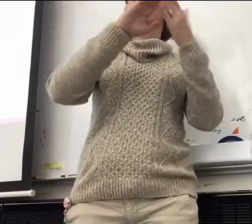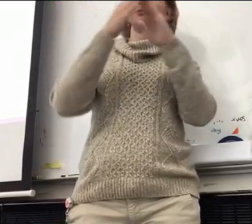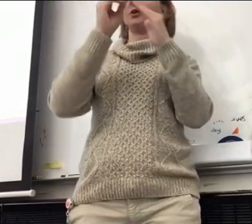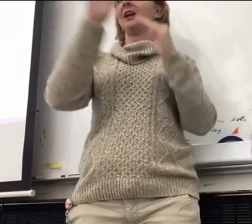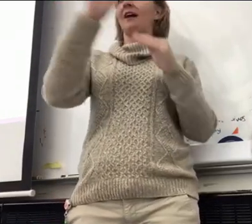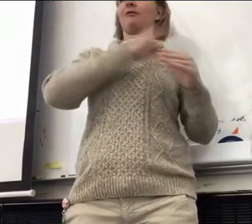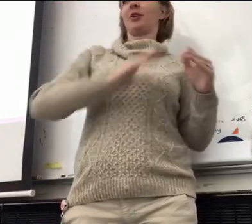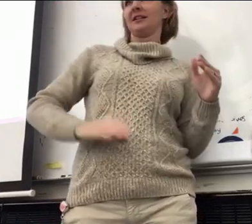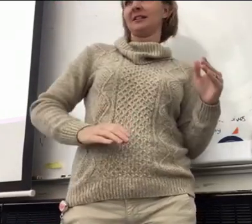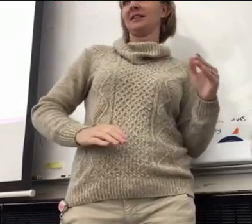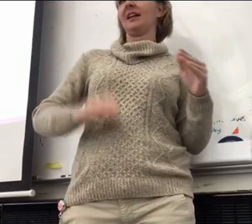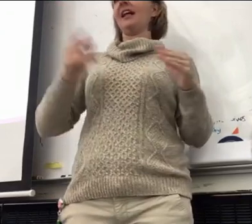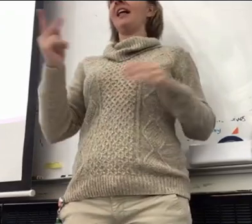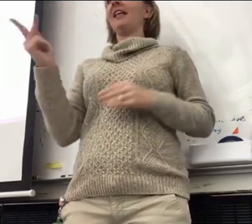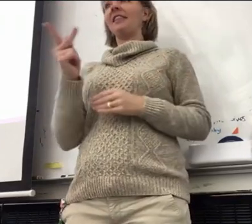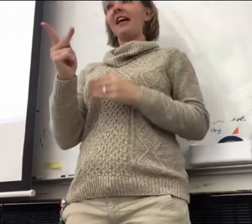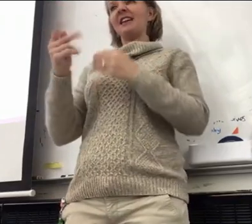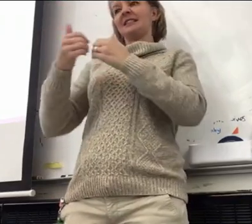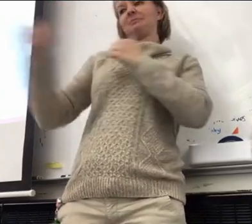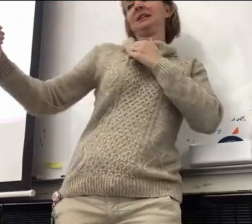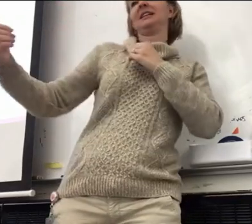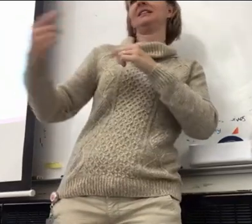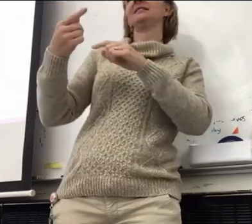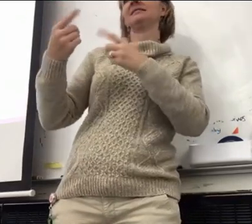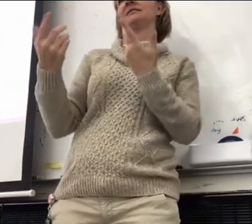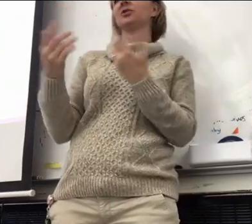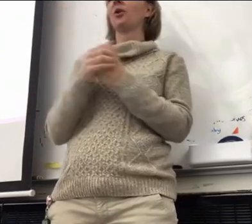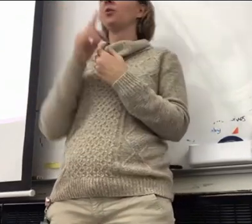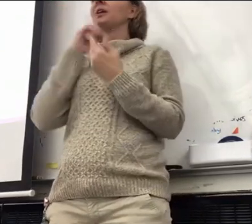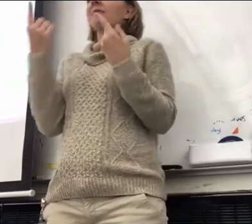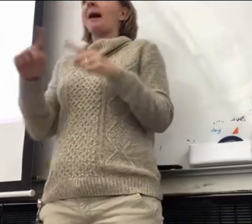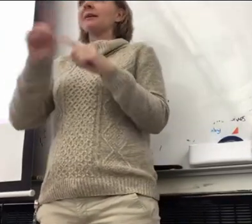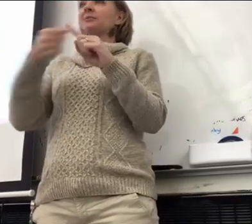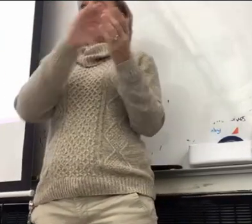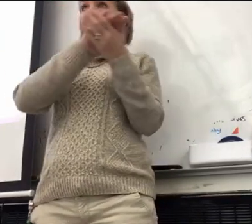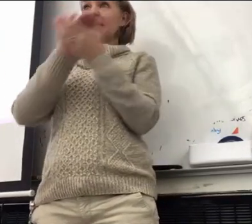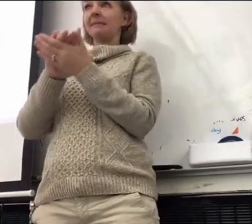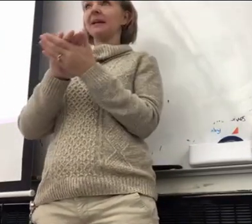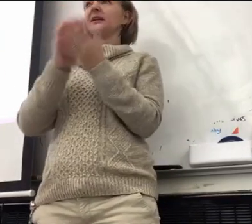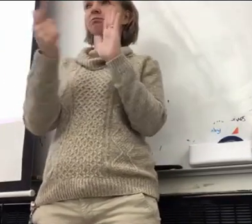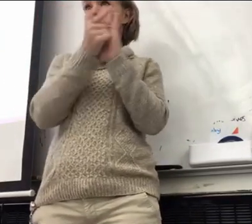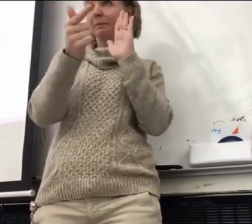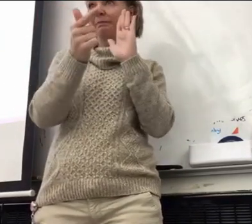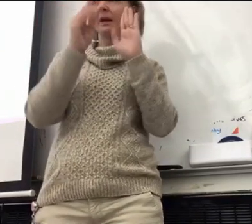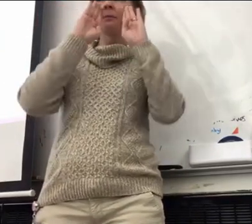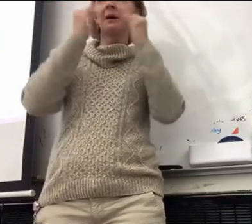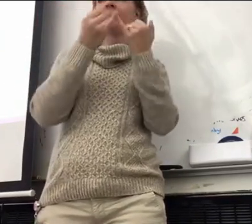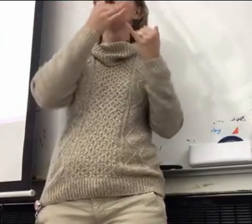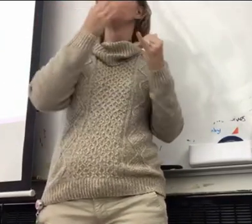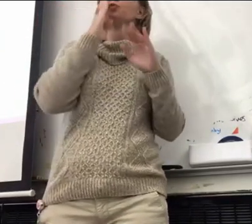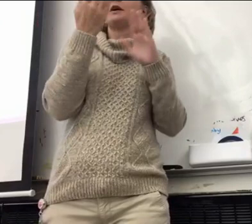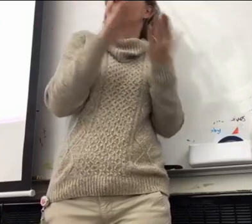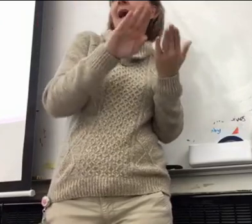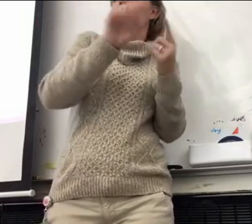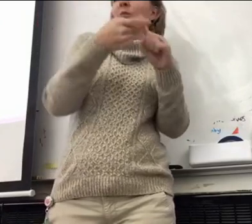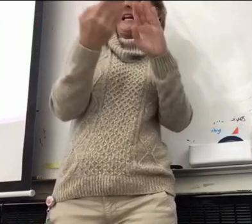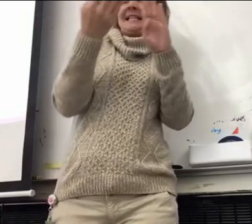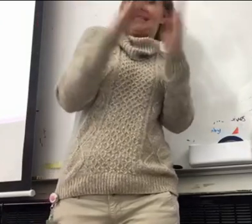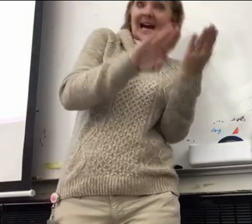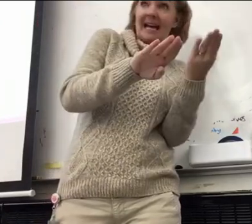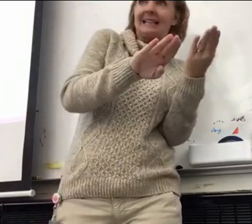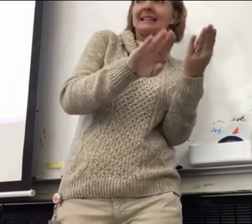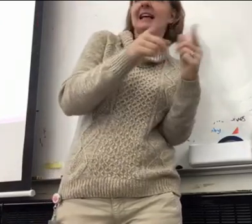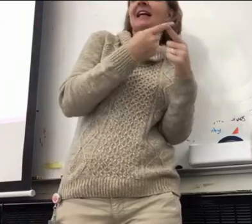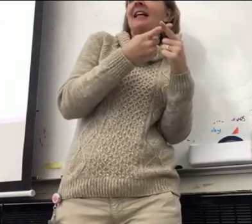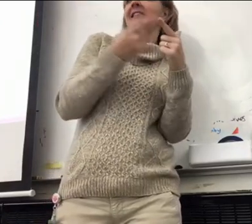They'll split over this Brigham Young issue. Basically what happens is when polygamy goes away, Brigham Young's about to die. As soon as he dies, they create